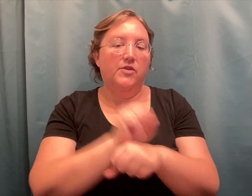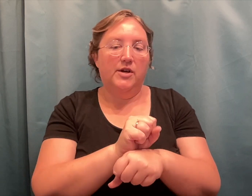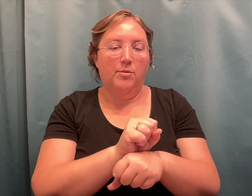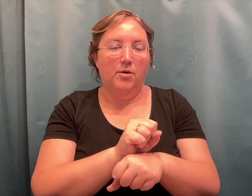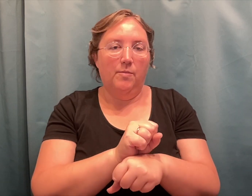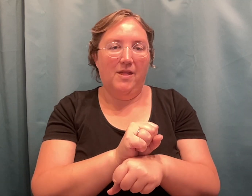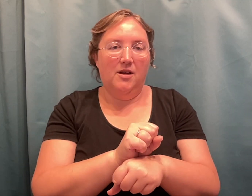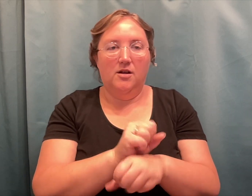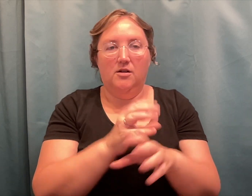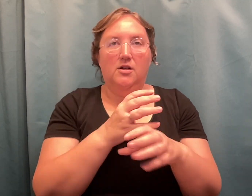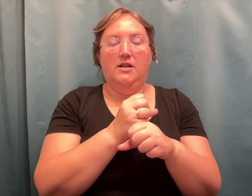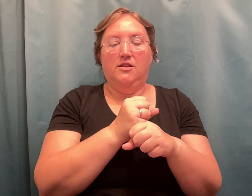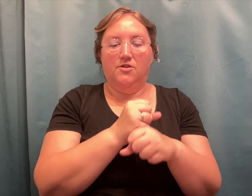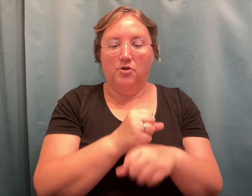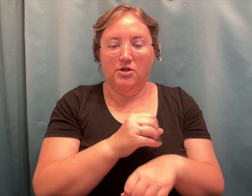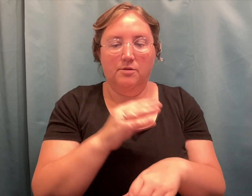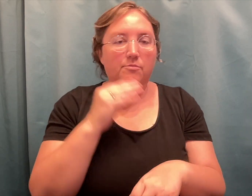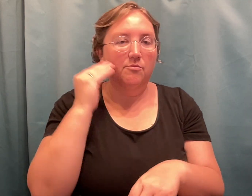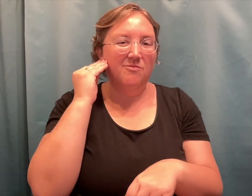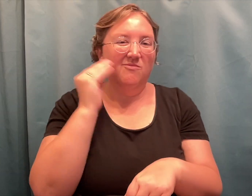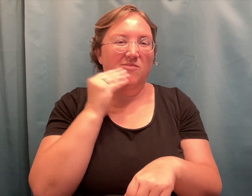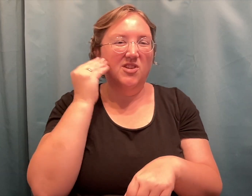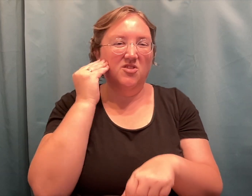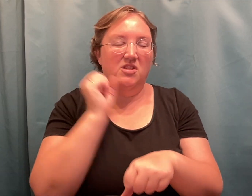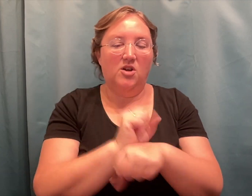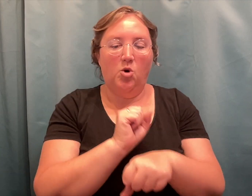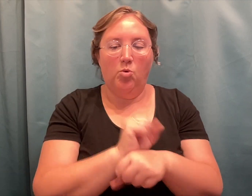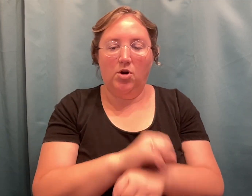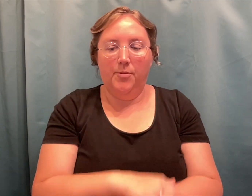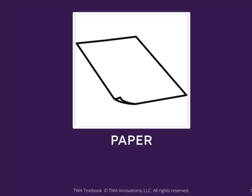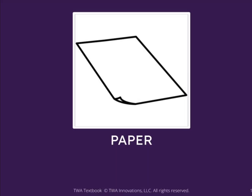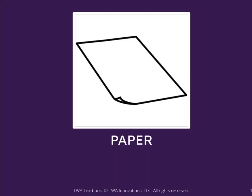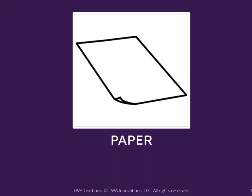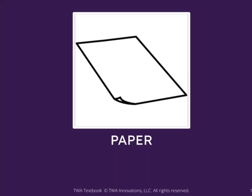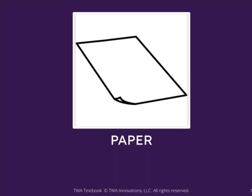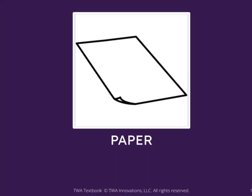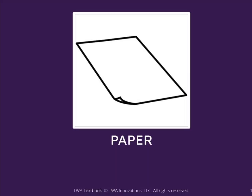very condensed version, usually saying homework.